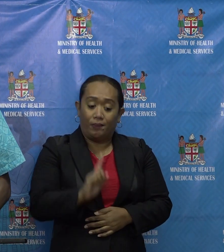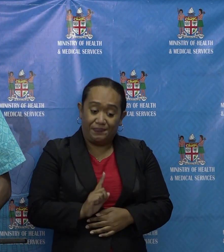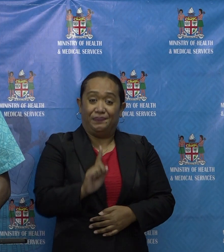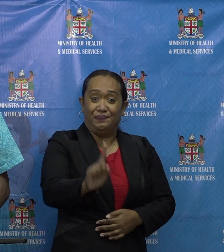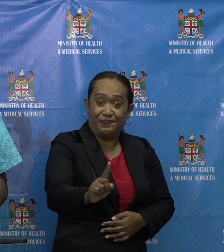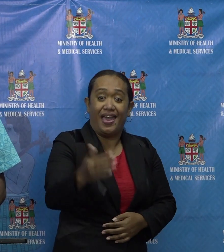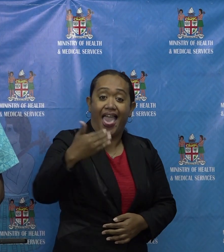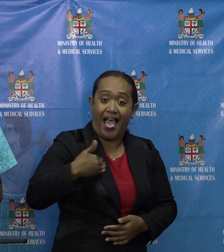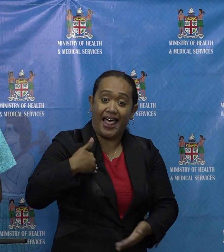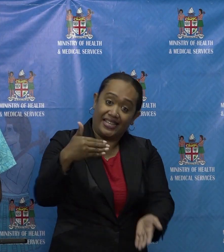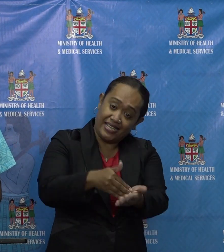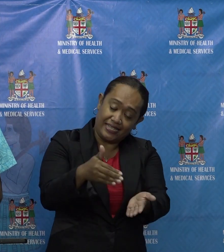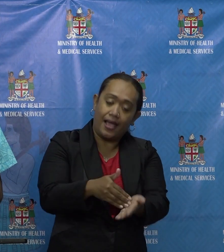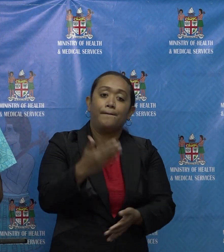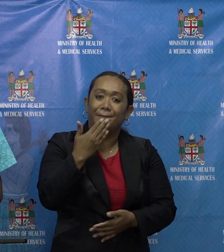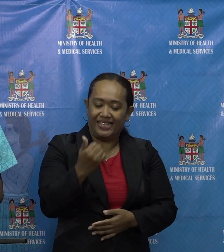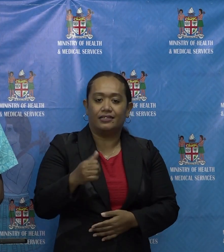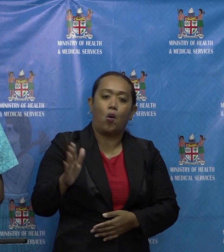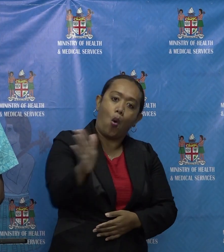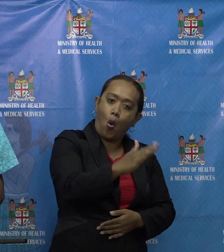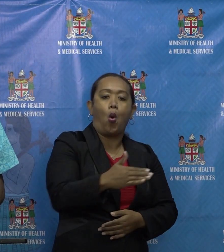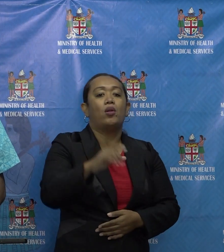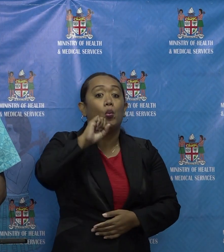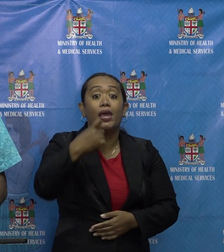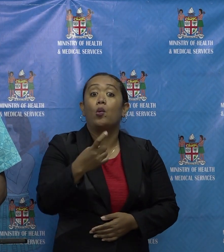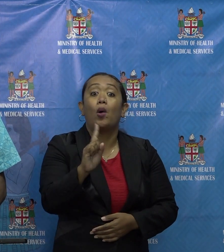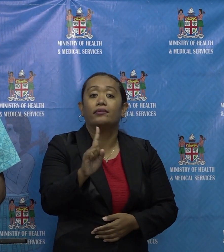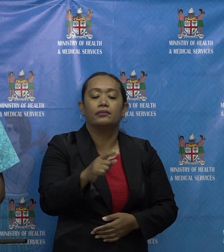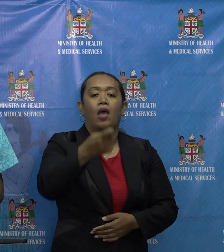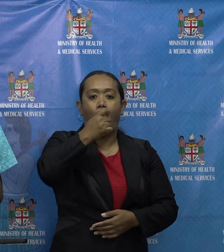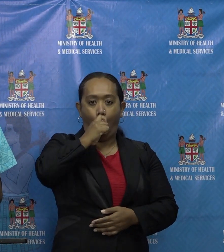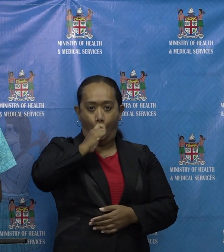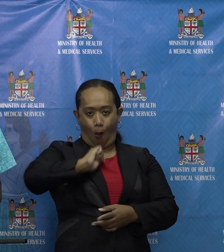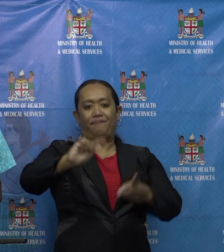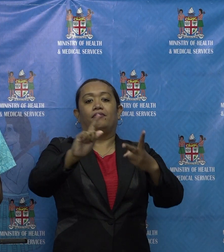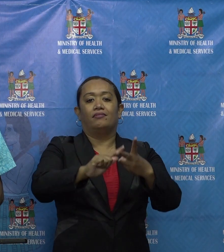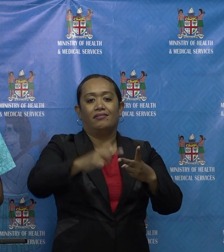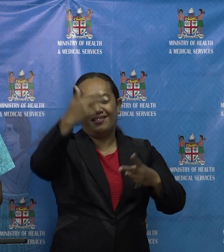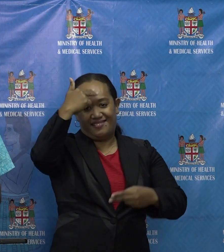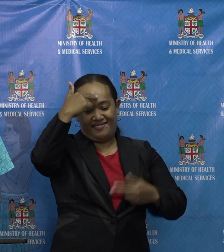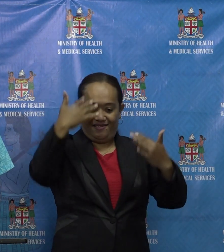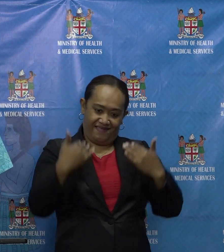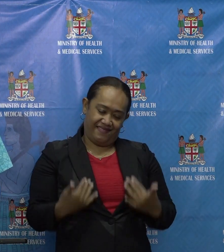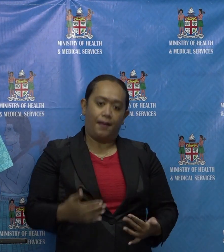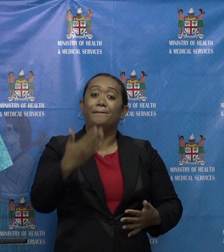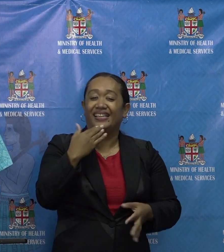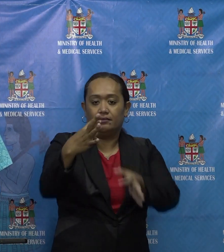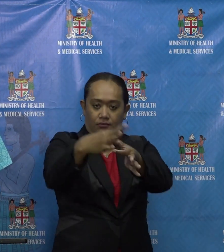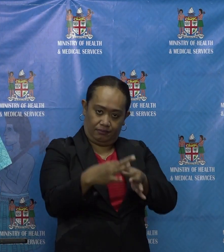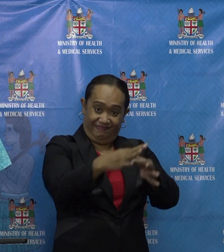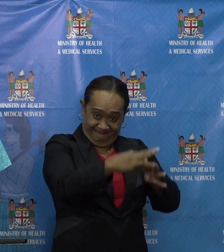clinics, expect to be swabbed for COVID-19, and please cooperate if you are asked to do so.